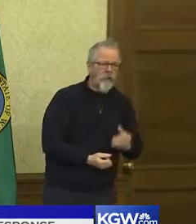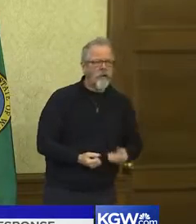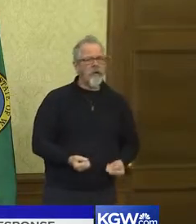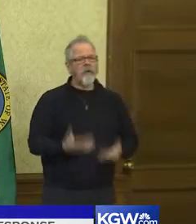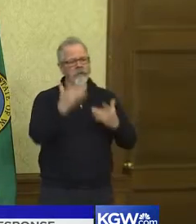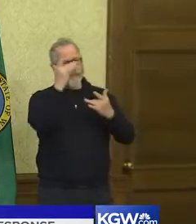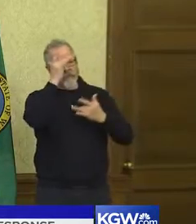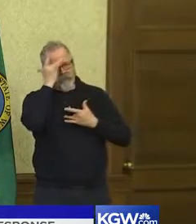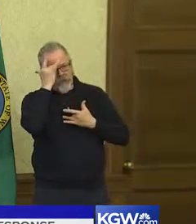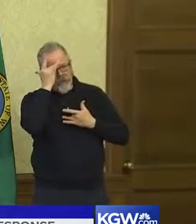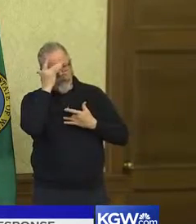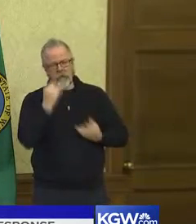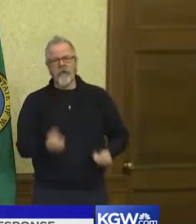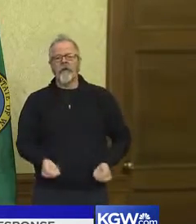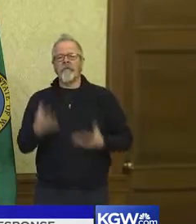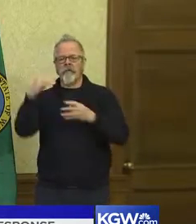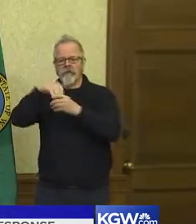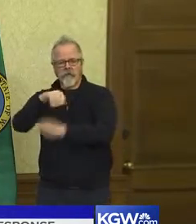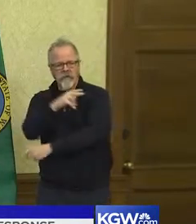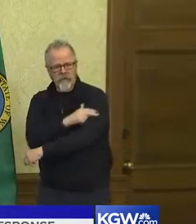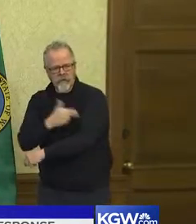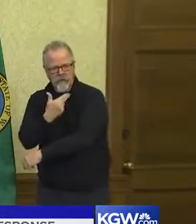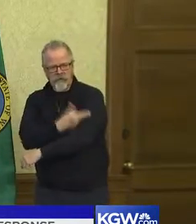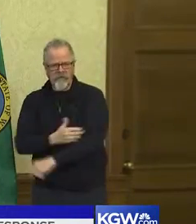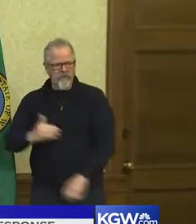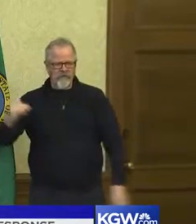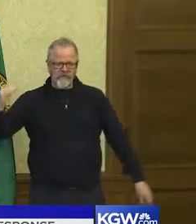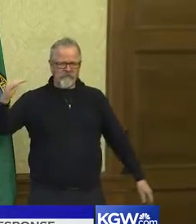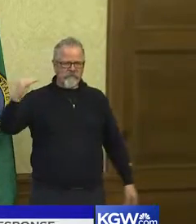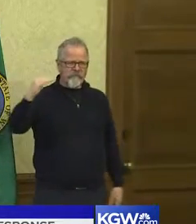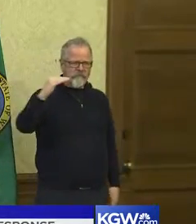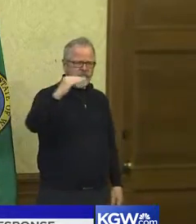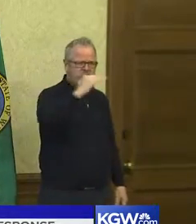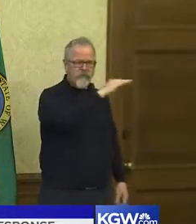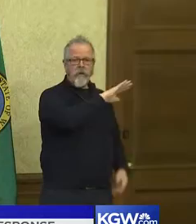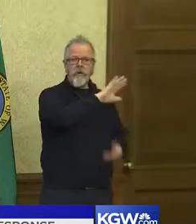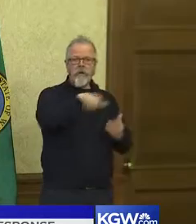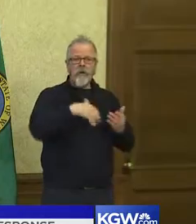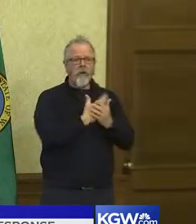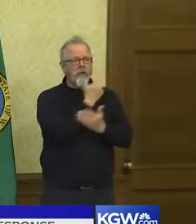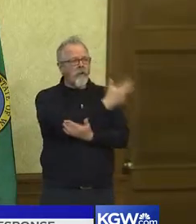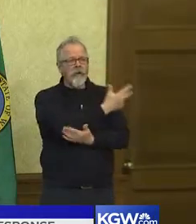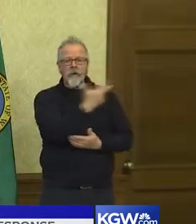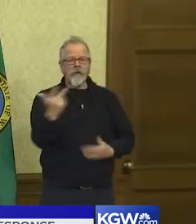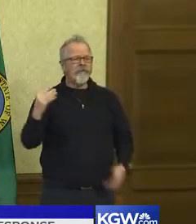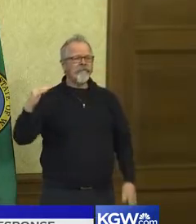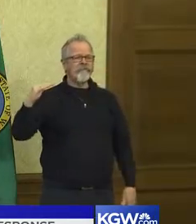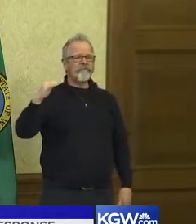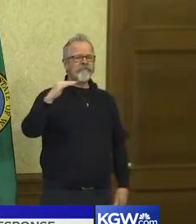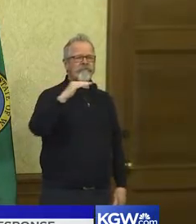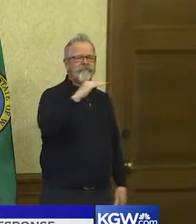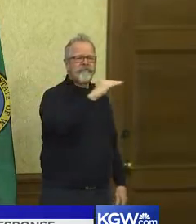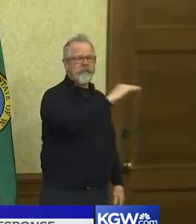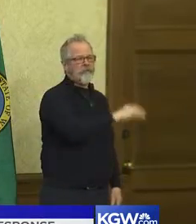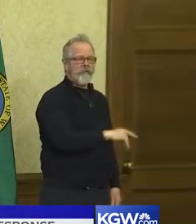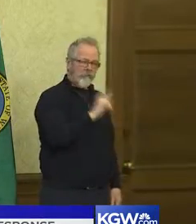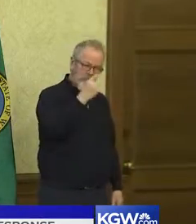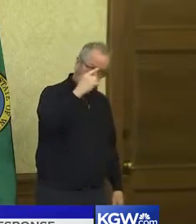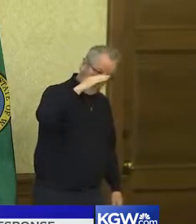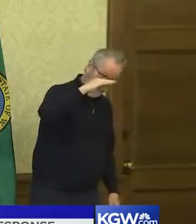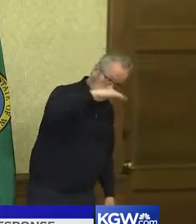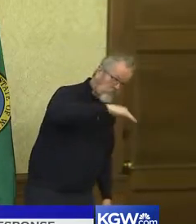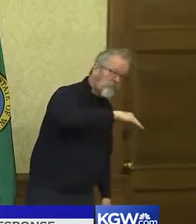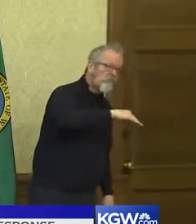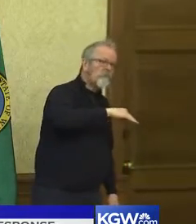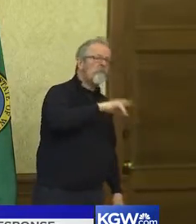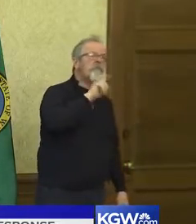call a gate. Now, there is something that I think that we will not be consistent, to my